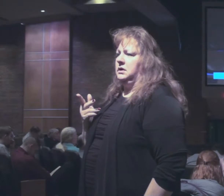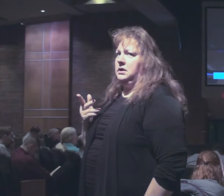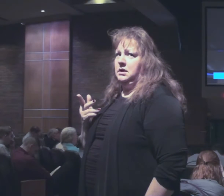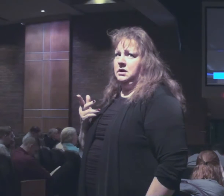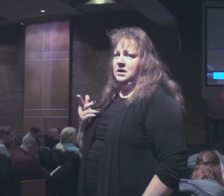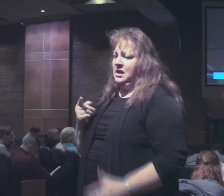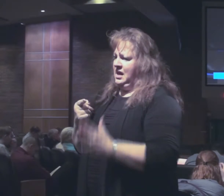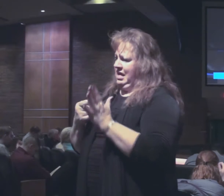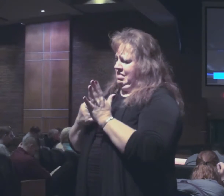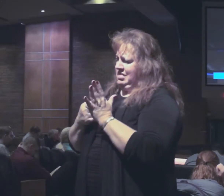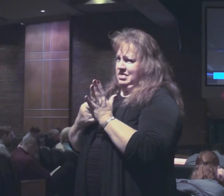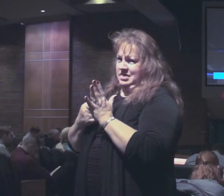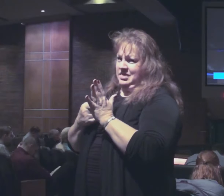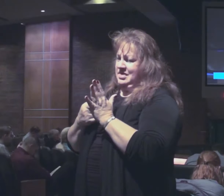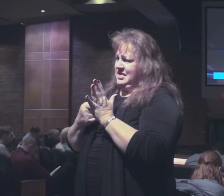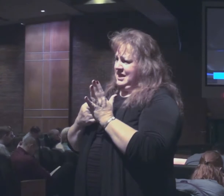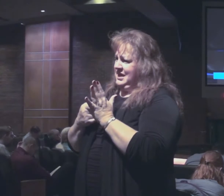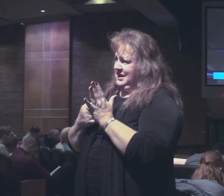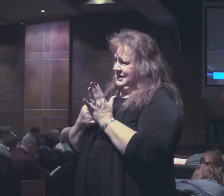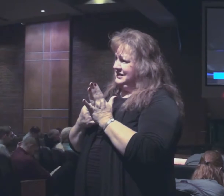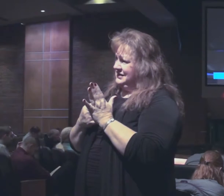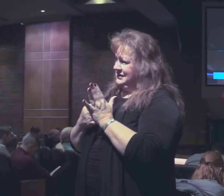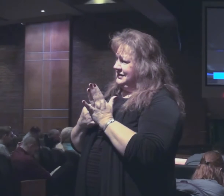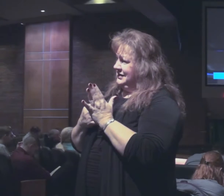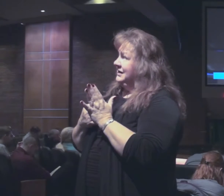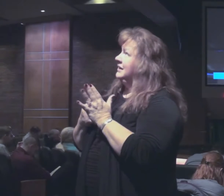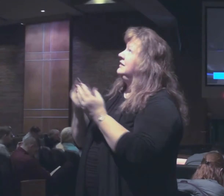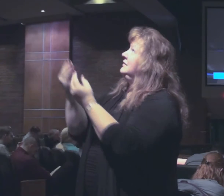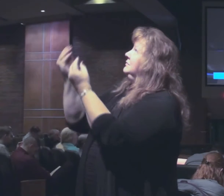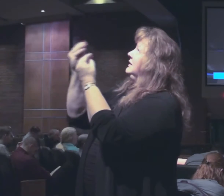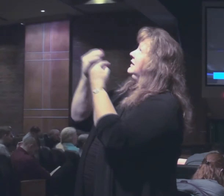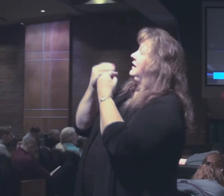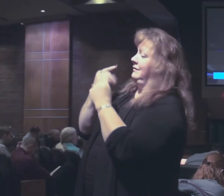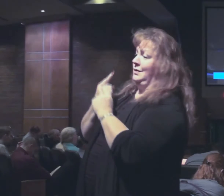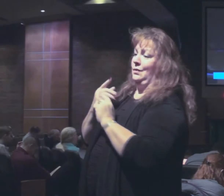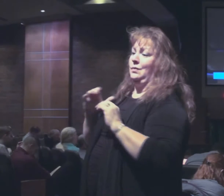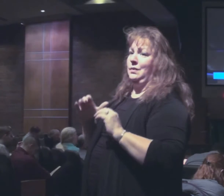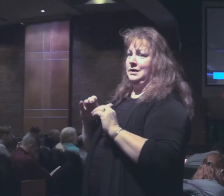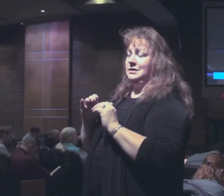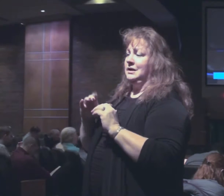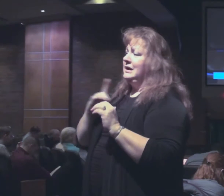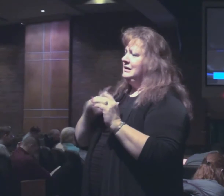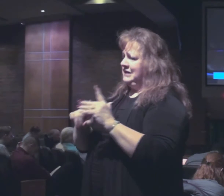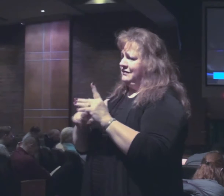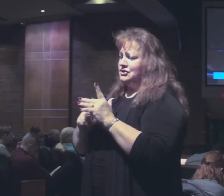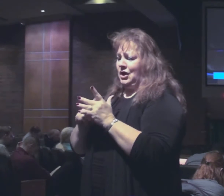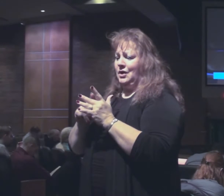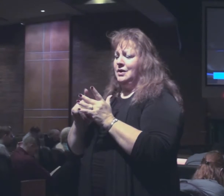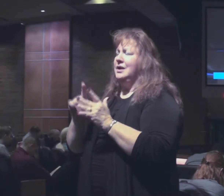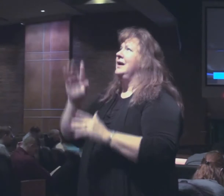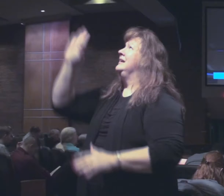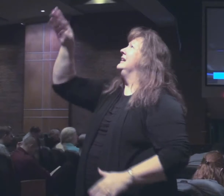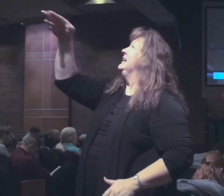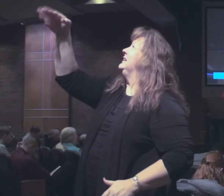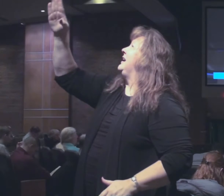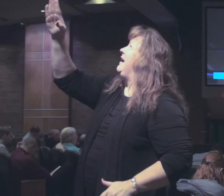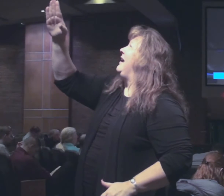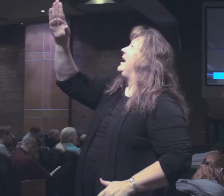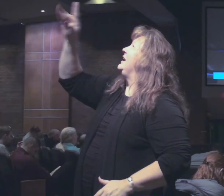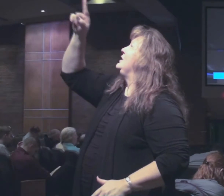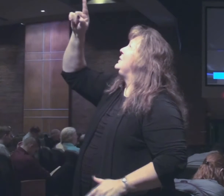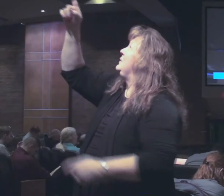And these have become the recipients of God's righteousness, as David started out his prayer, verse 1, O God of